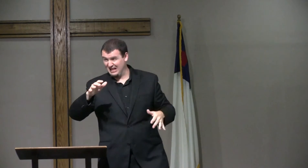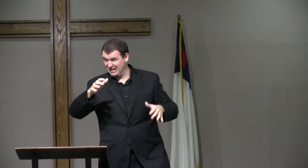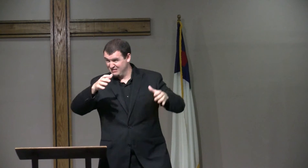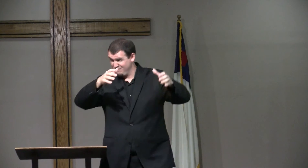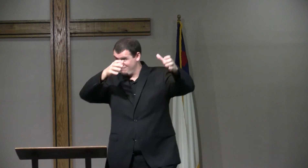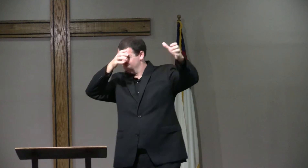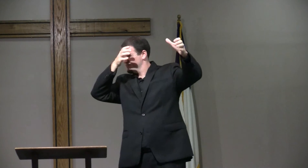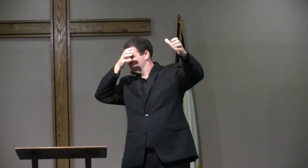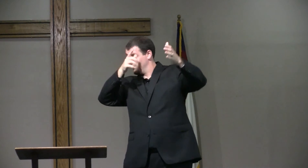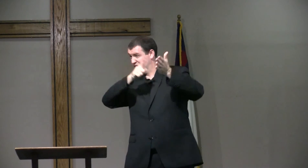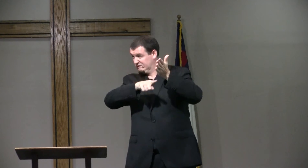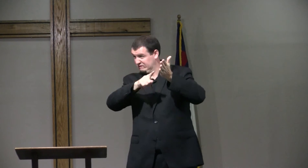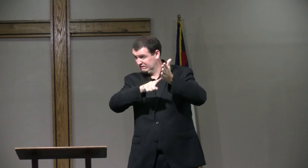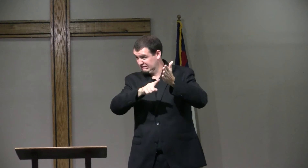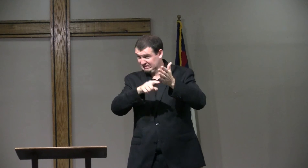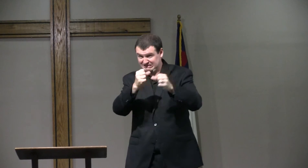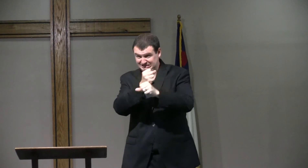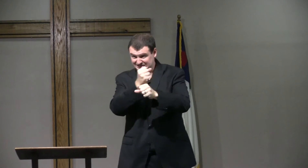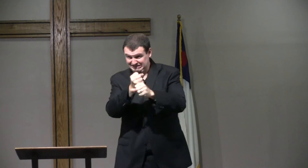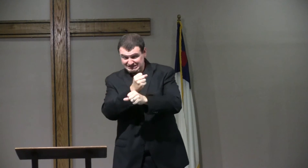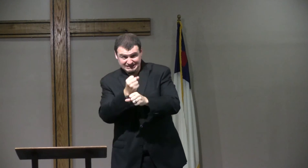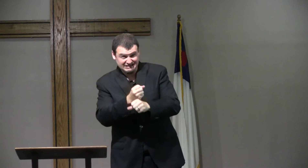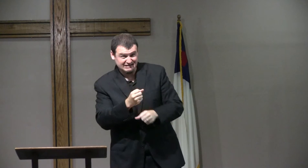Right now, divorce in America is